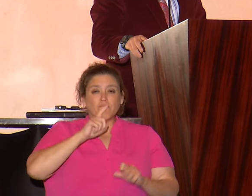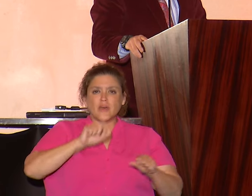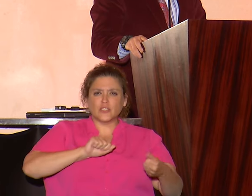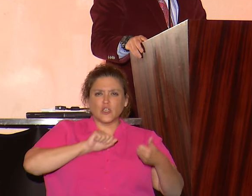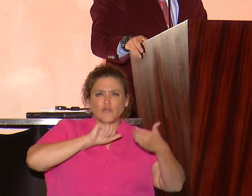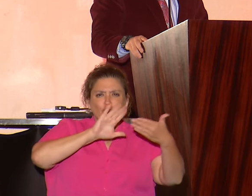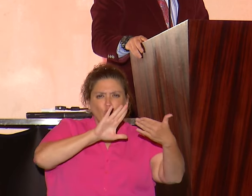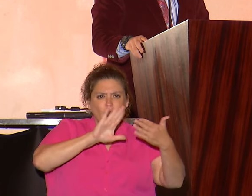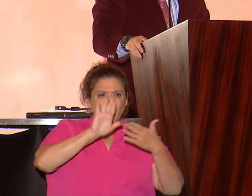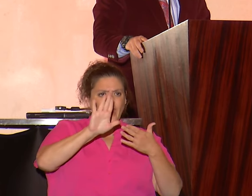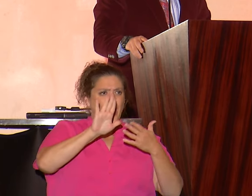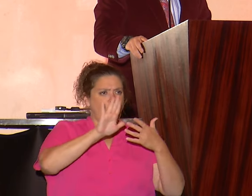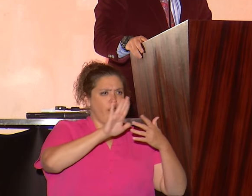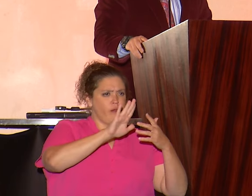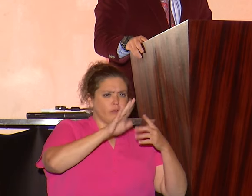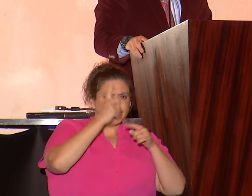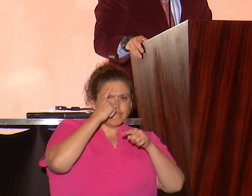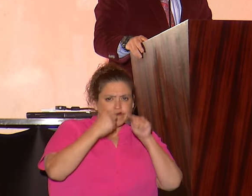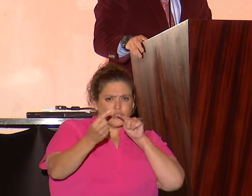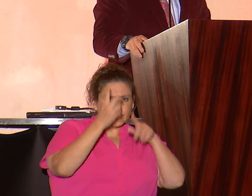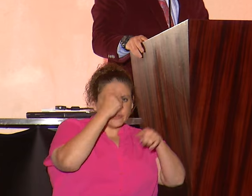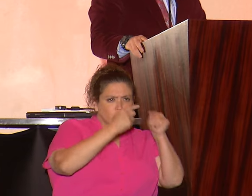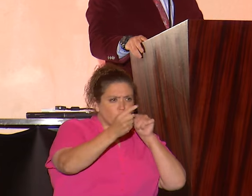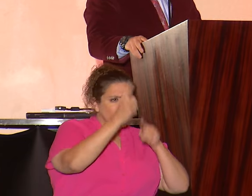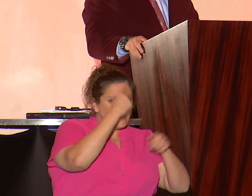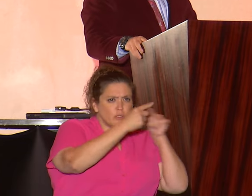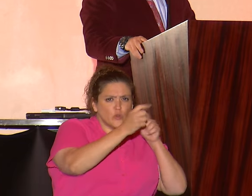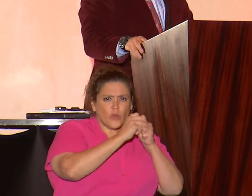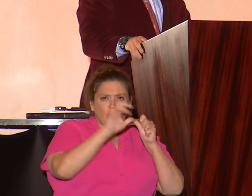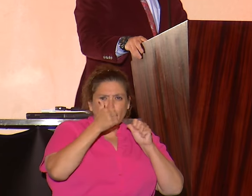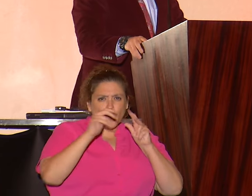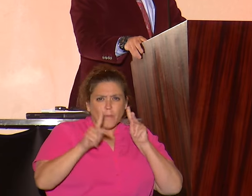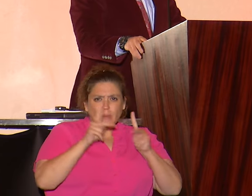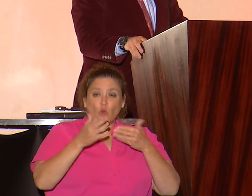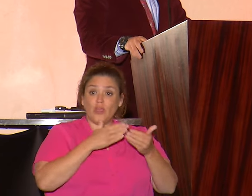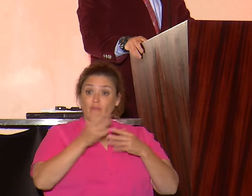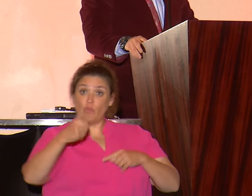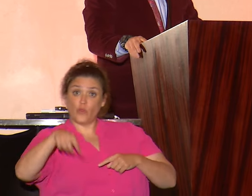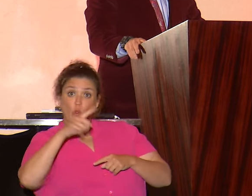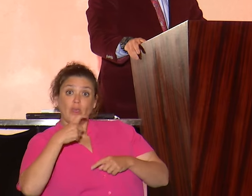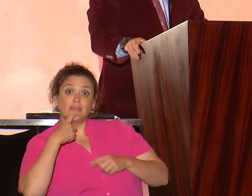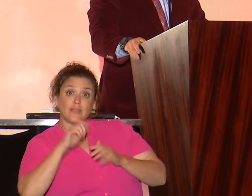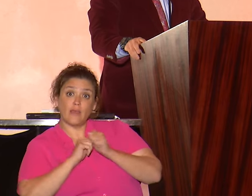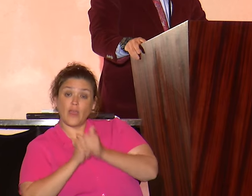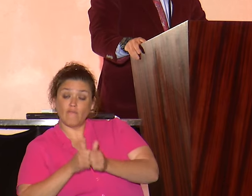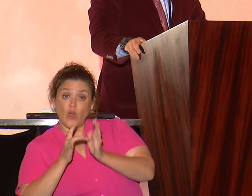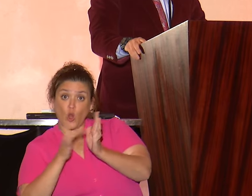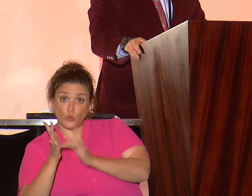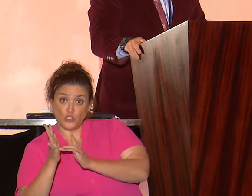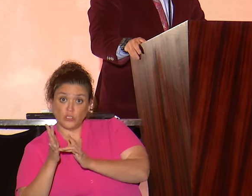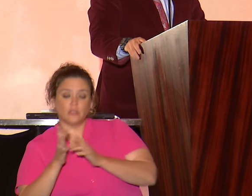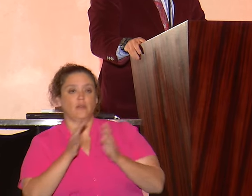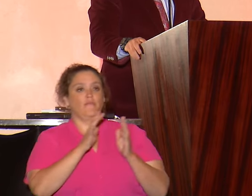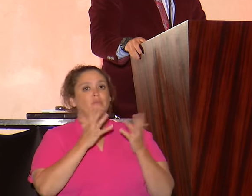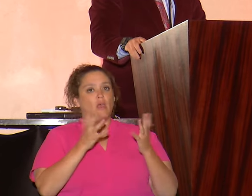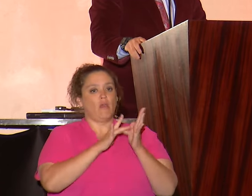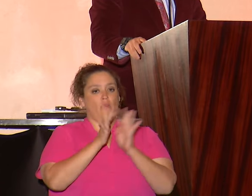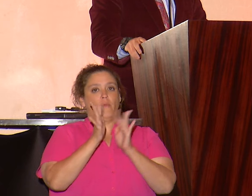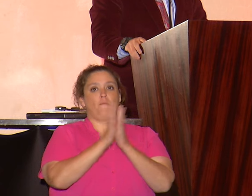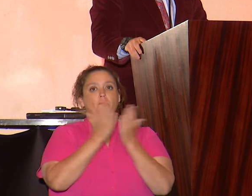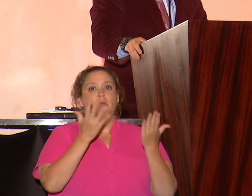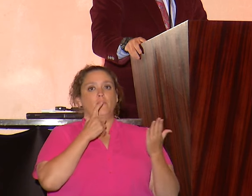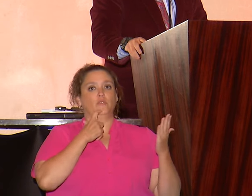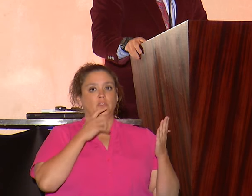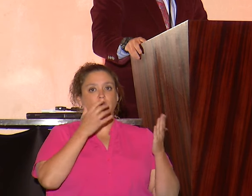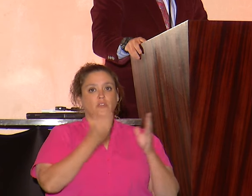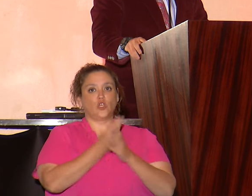with others who also claim to follow Jesus. Now, the Bible says that the Garden of Eden was located